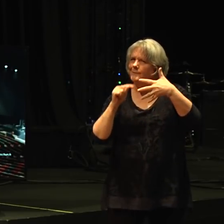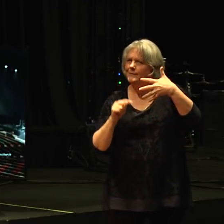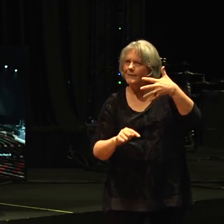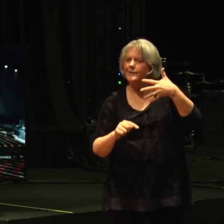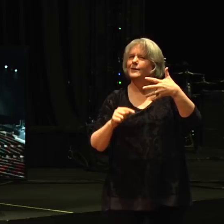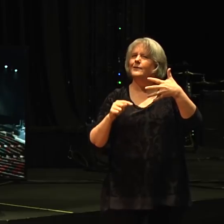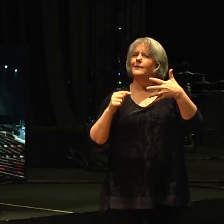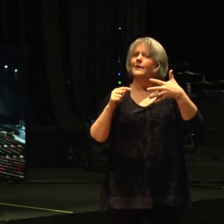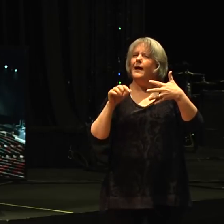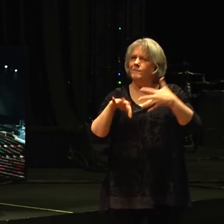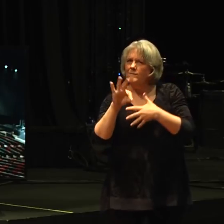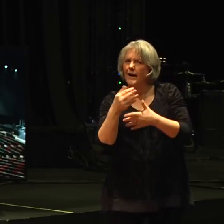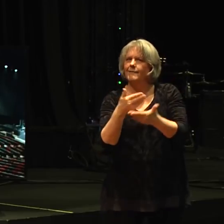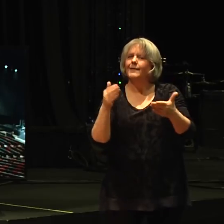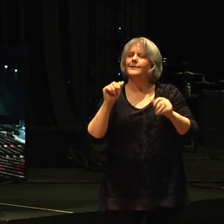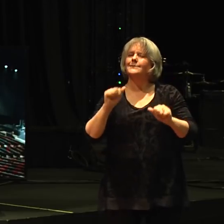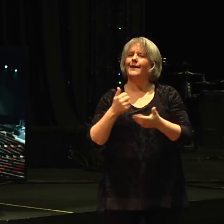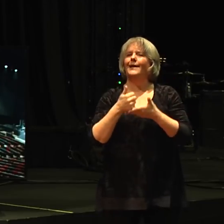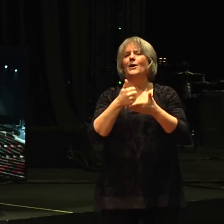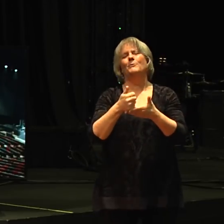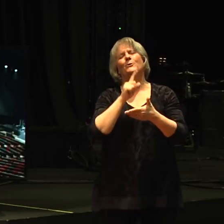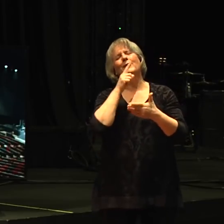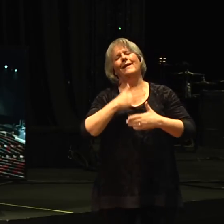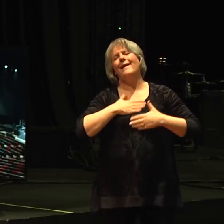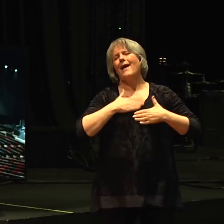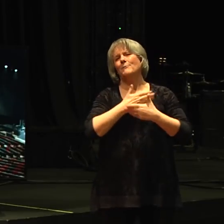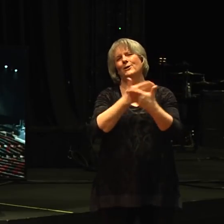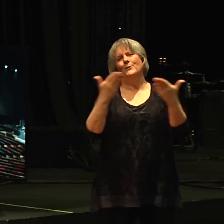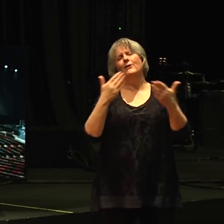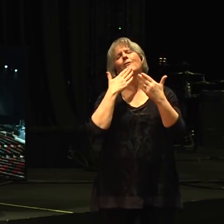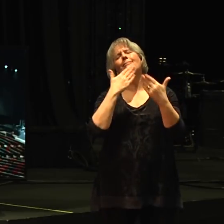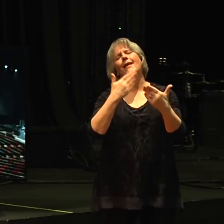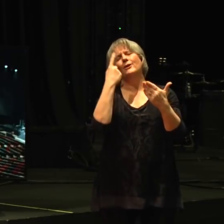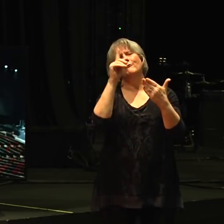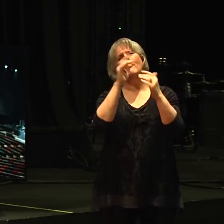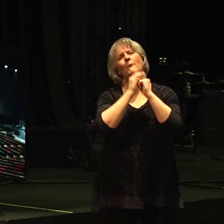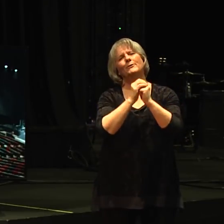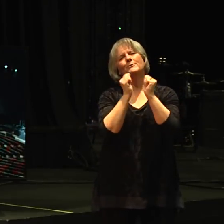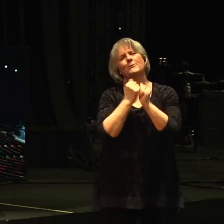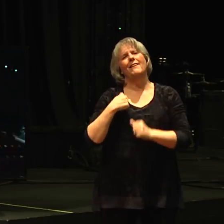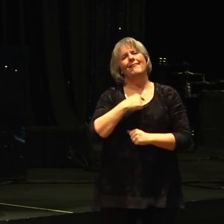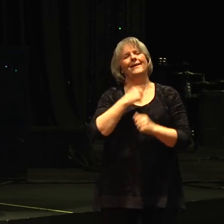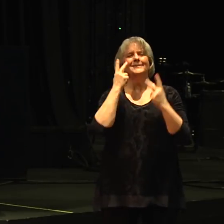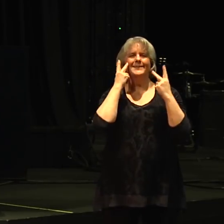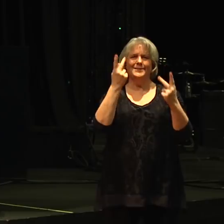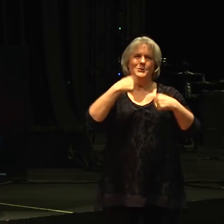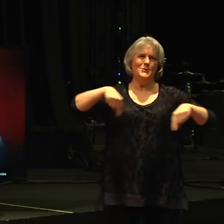But again, very glad that you're here today. Thanks for worshiping with us, and we'll see you next week.